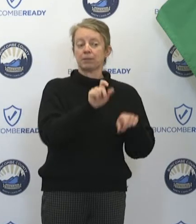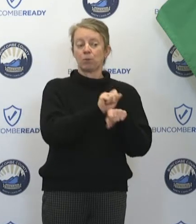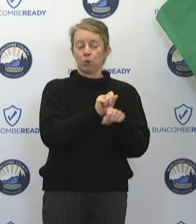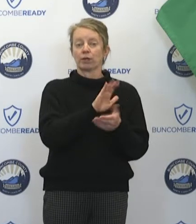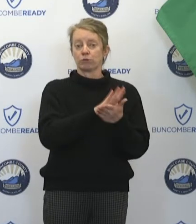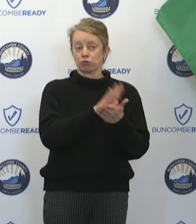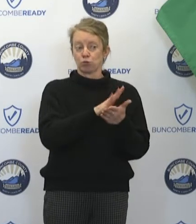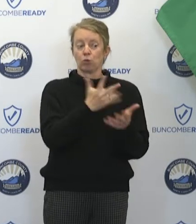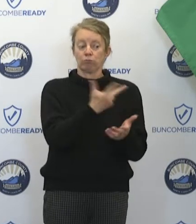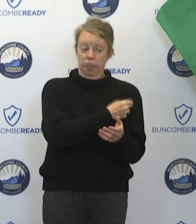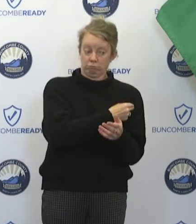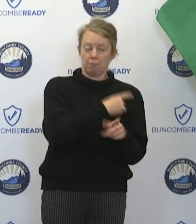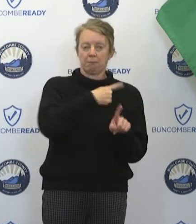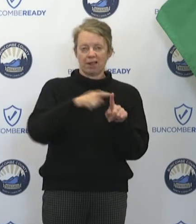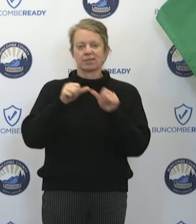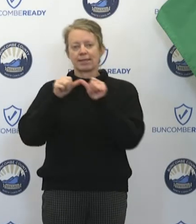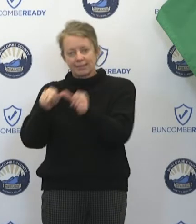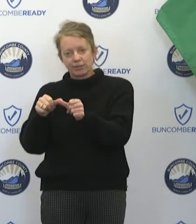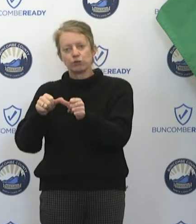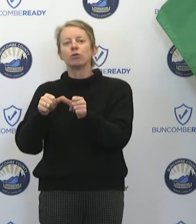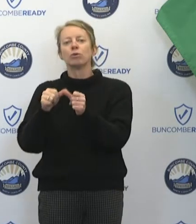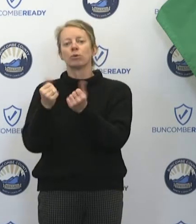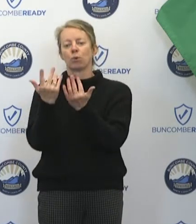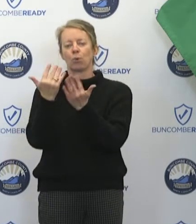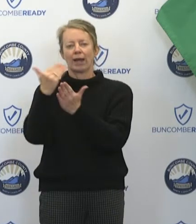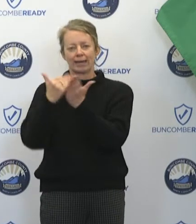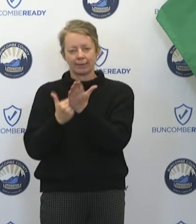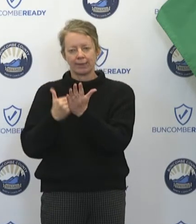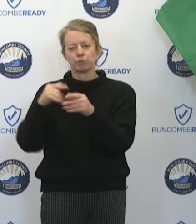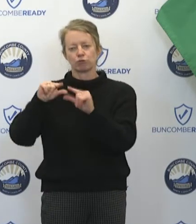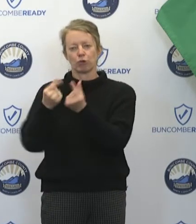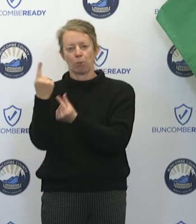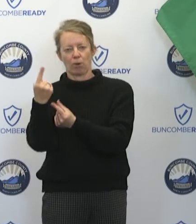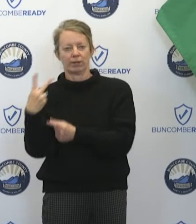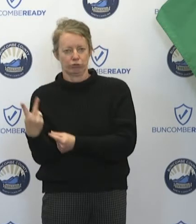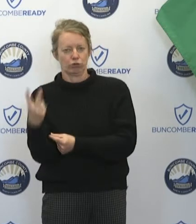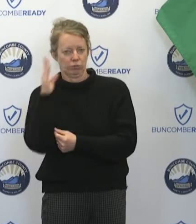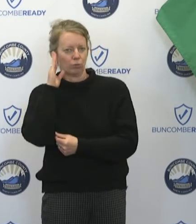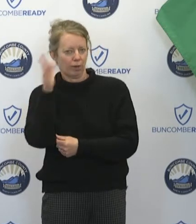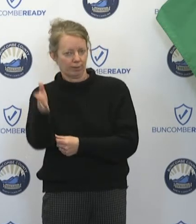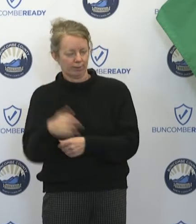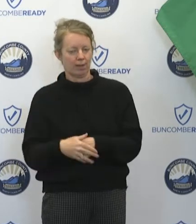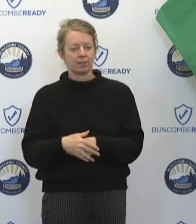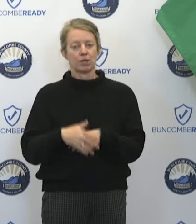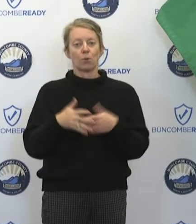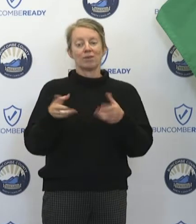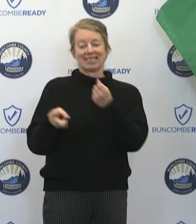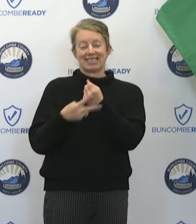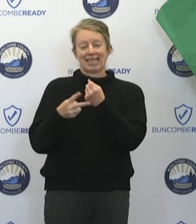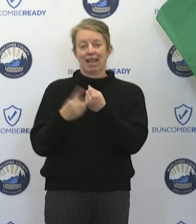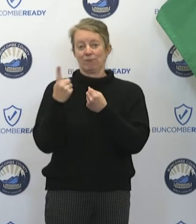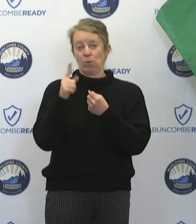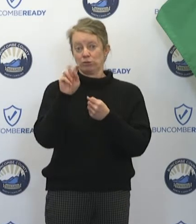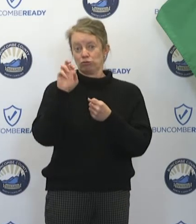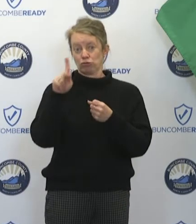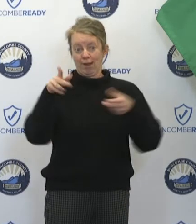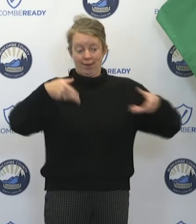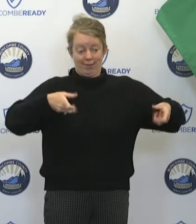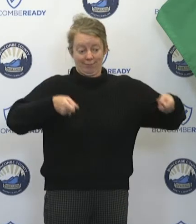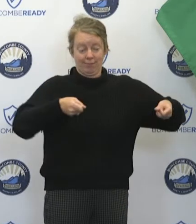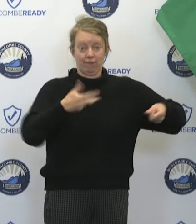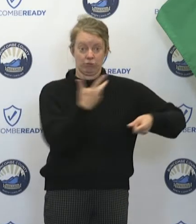continue vaccinating those in Group 1 and Group 2. Using only one tray of vaccine each week, Buncombe